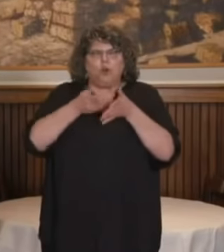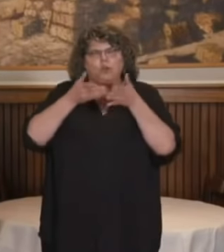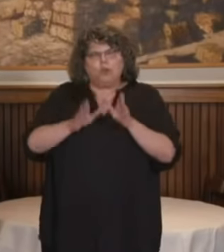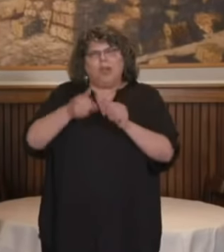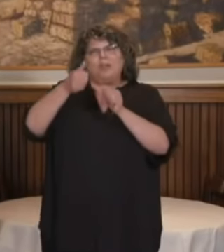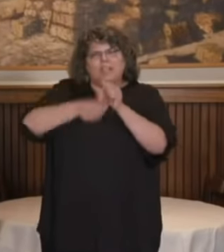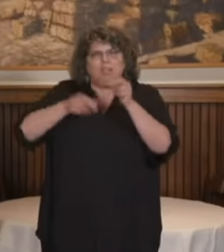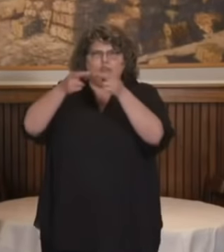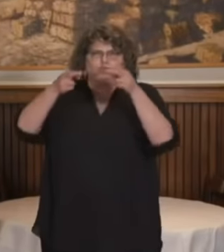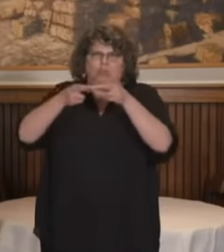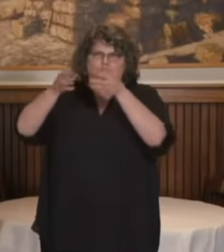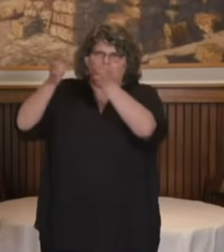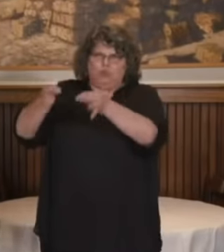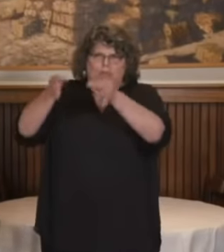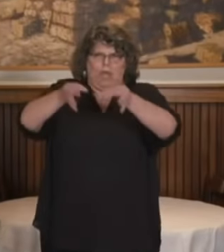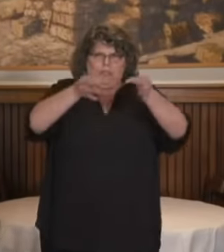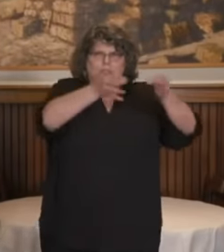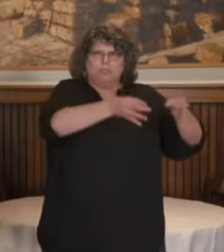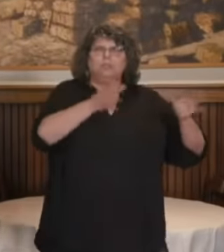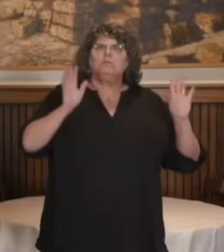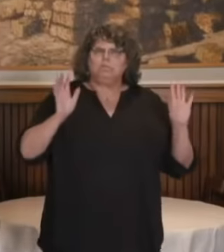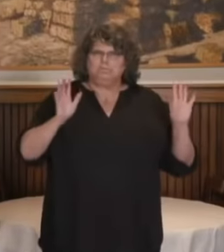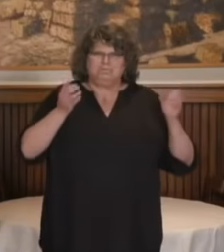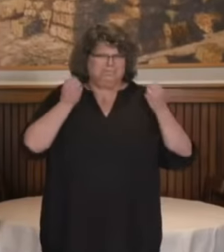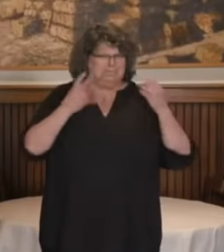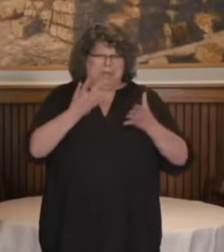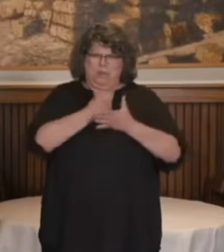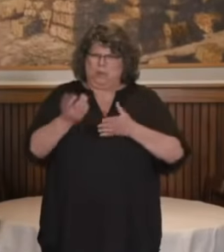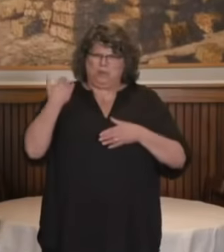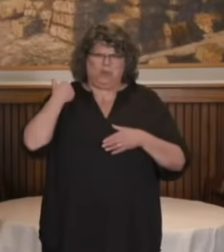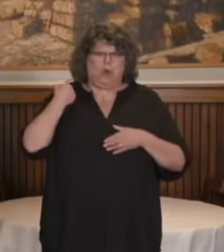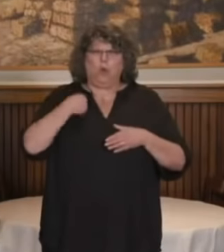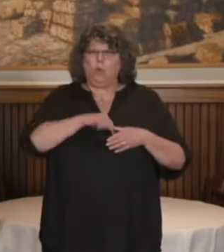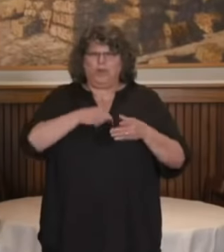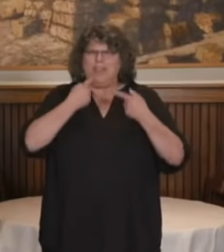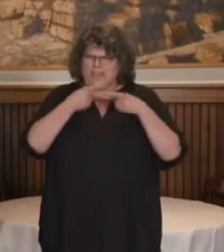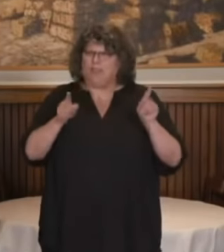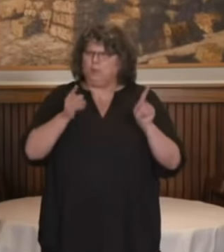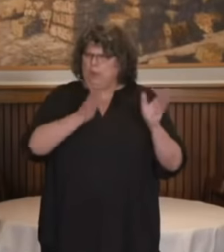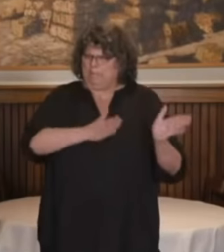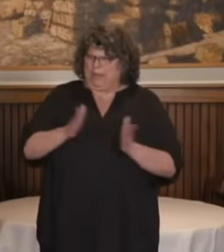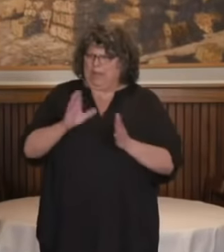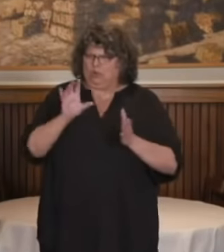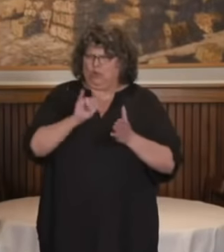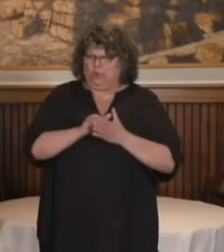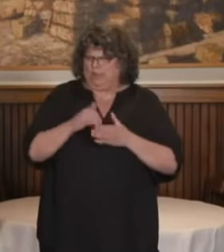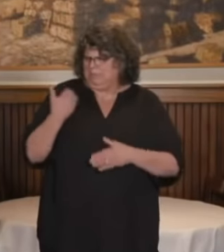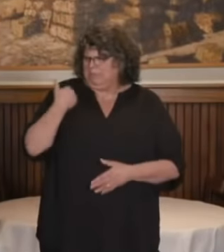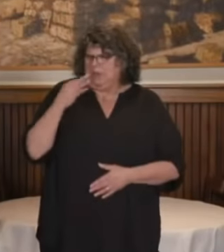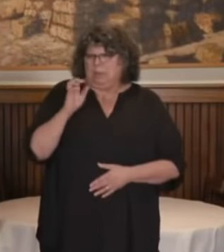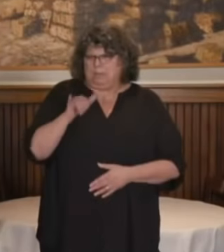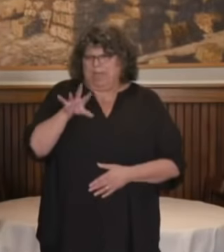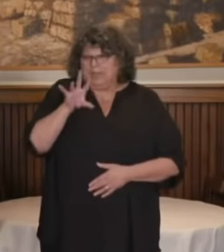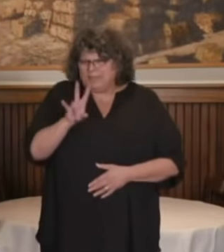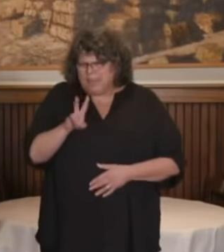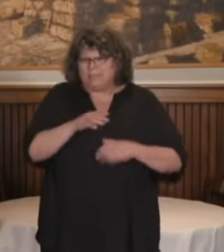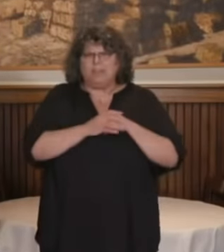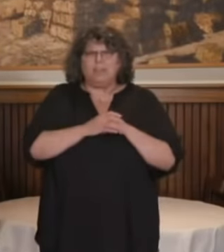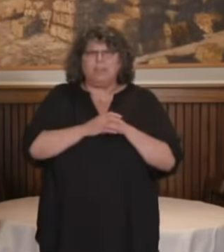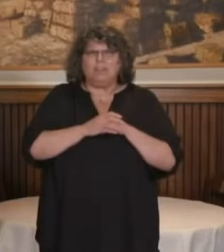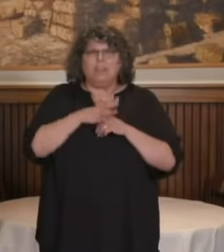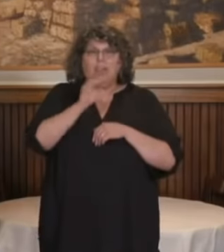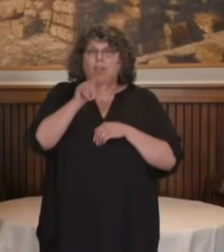regional basis. And that's why many, many weeks ago we announced our intention to do that on May 7th, and